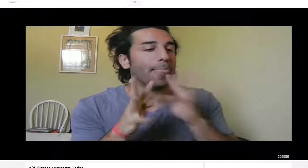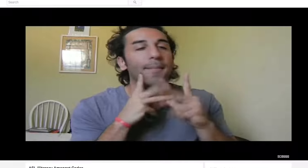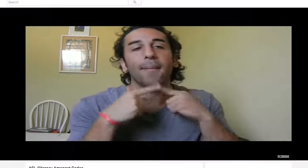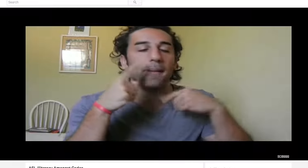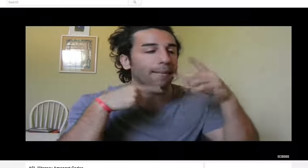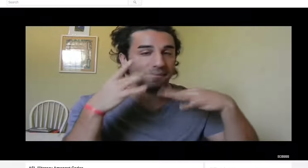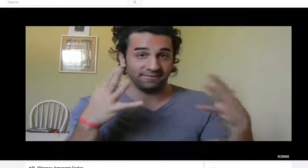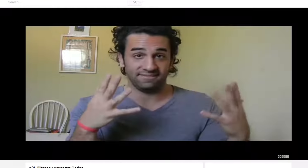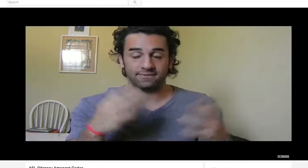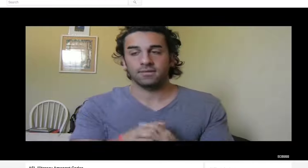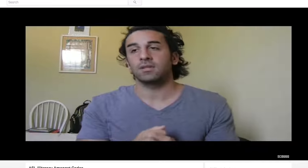speech therapy.